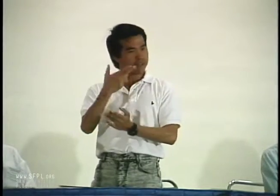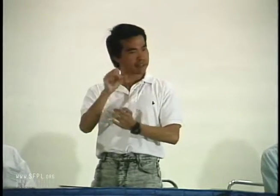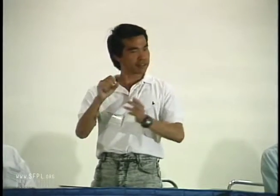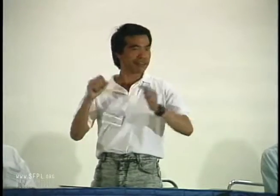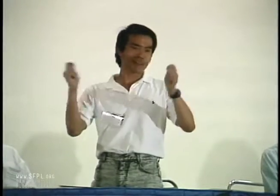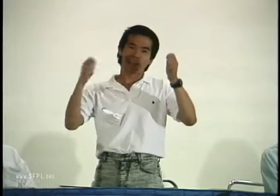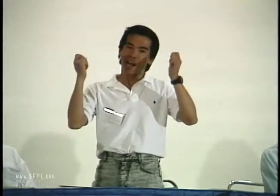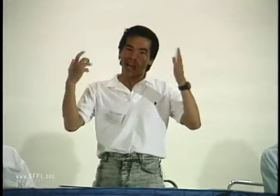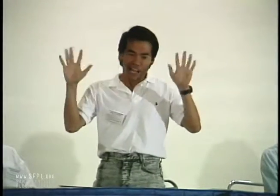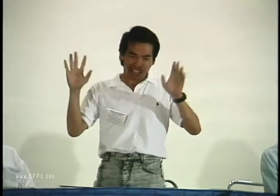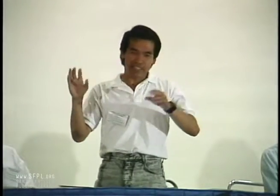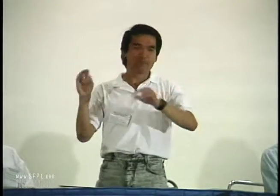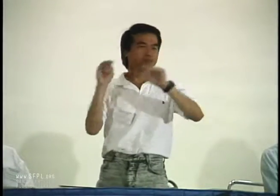and I graduated from high school.